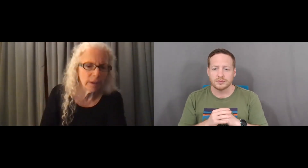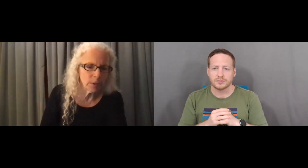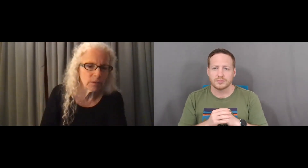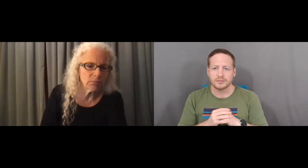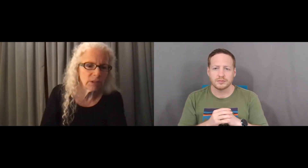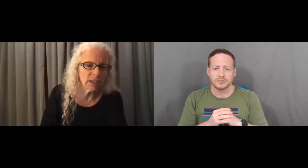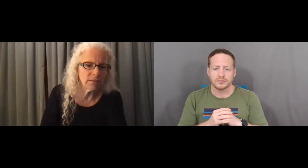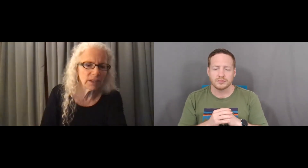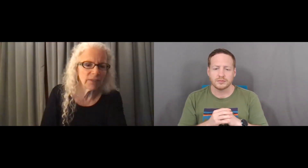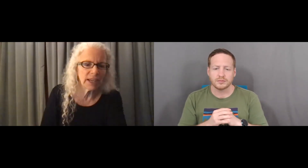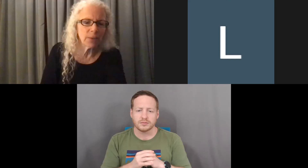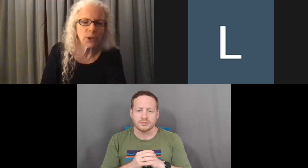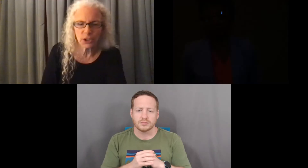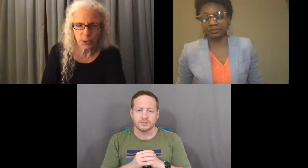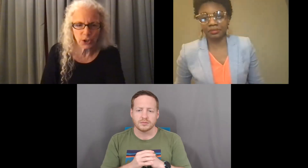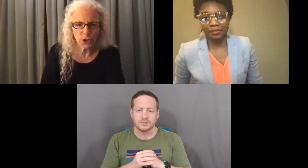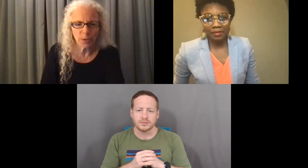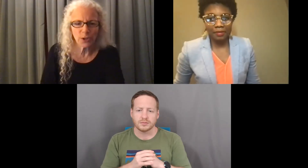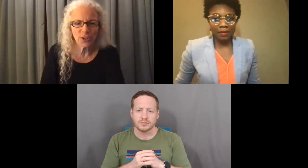November event, and we're going to switch interpreters.